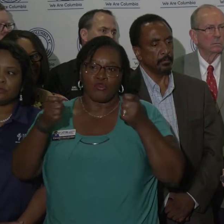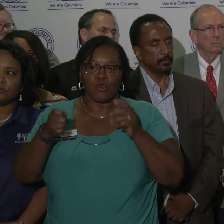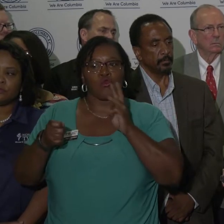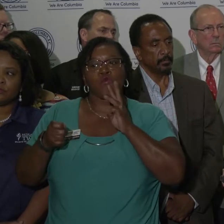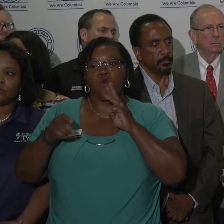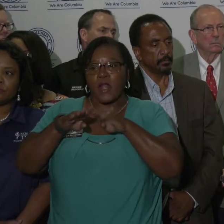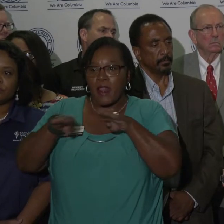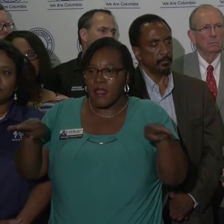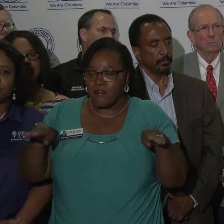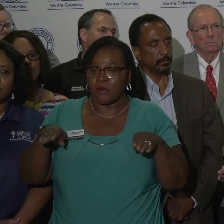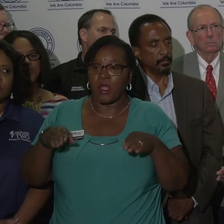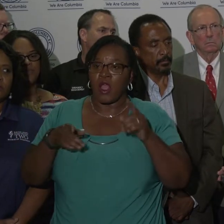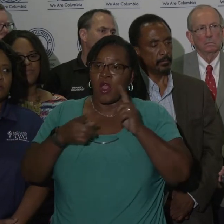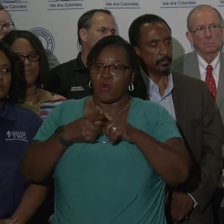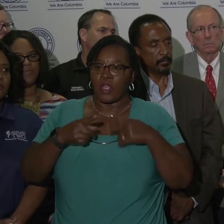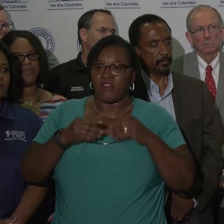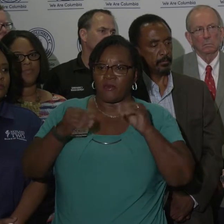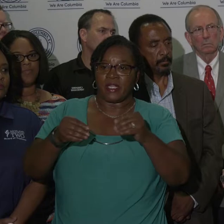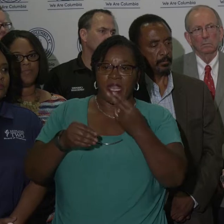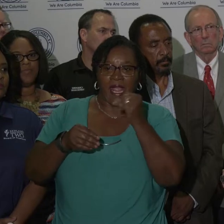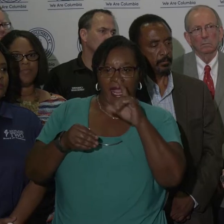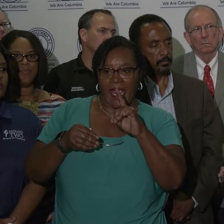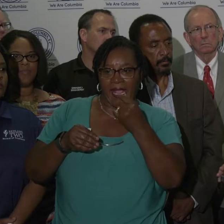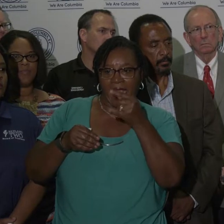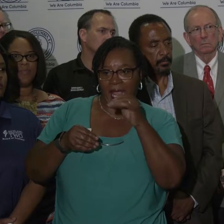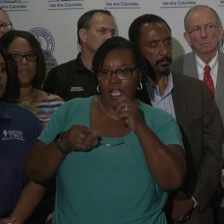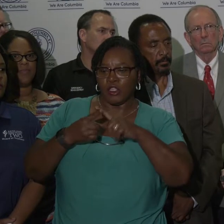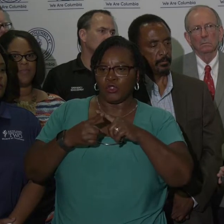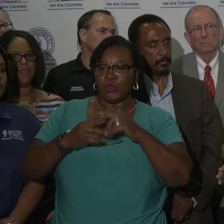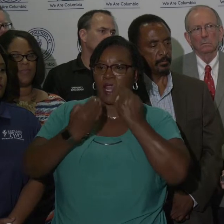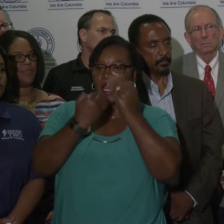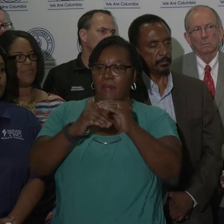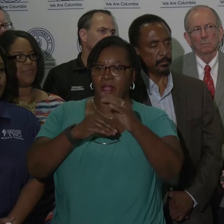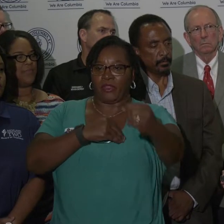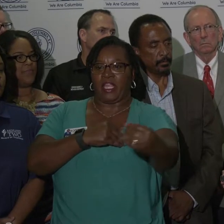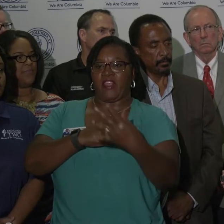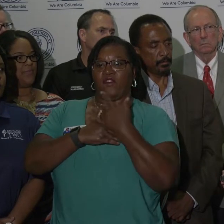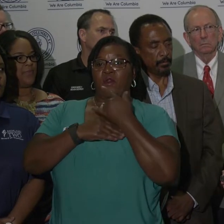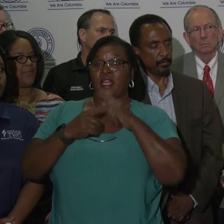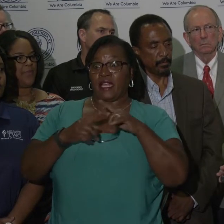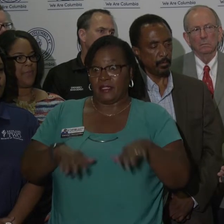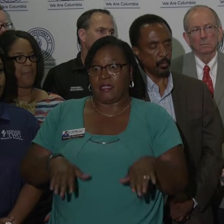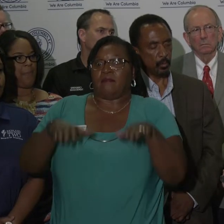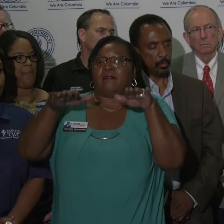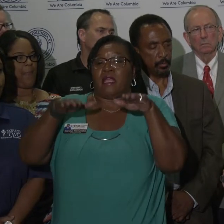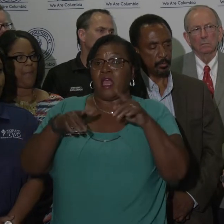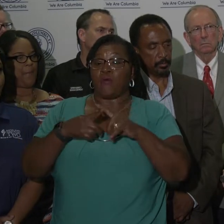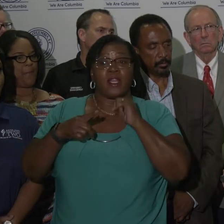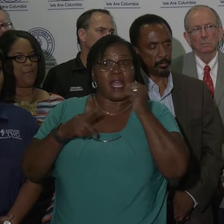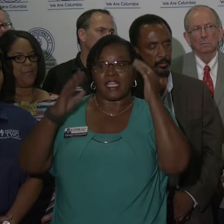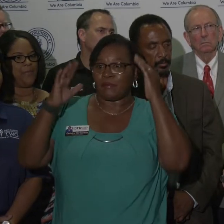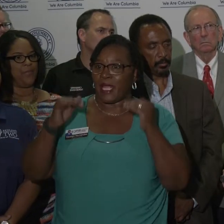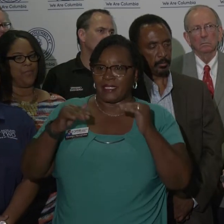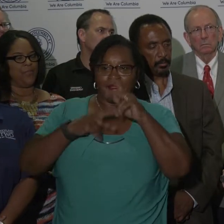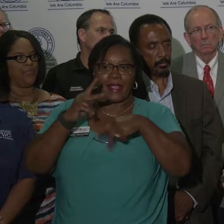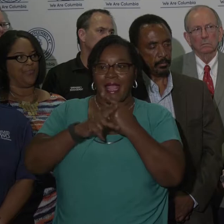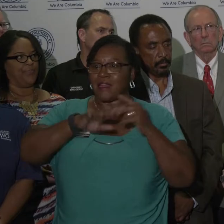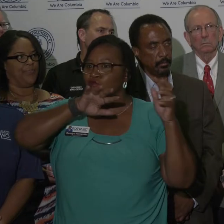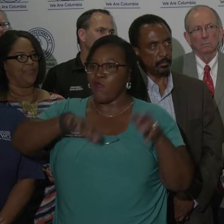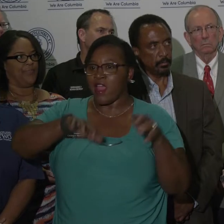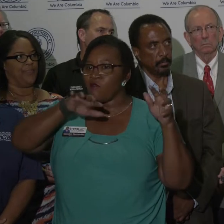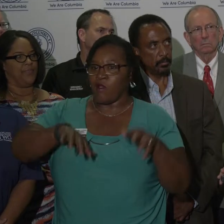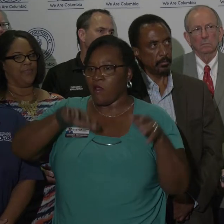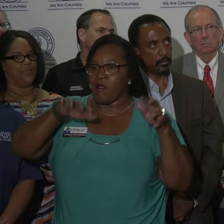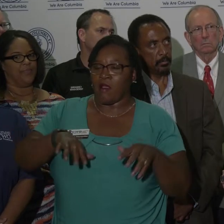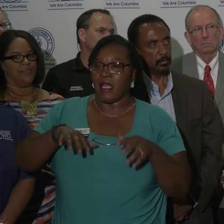water levels. We have shut a head gate to limit the inflow in case the river level does rise. We're not expecting the type of rainfall event